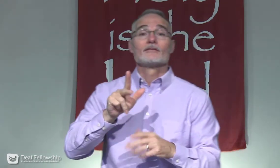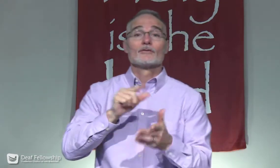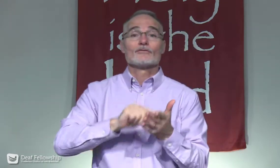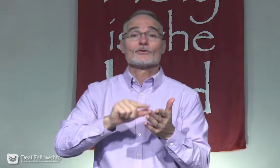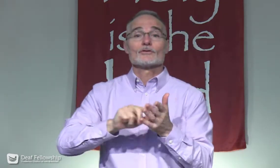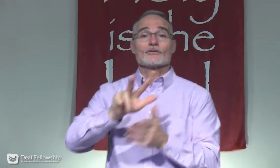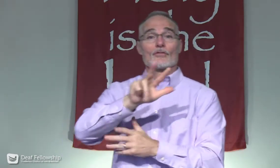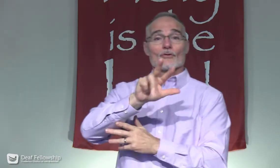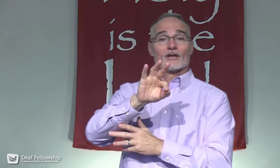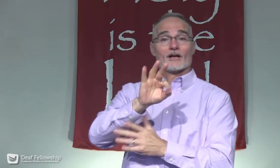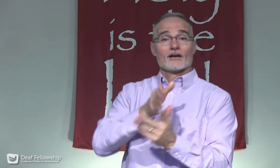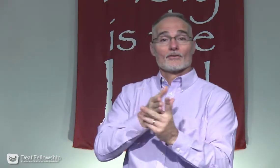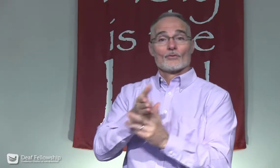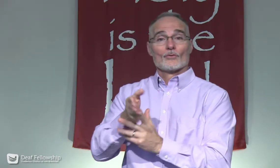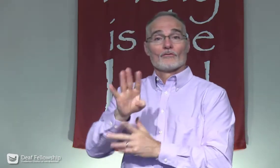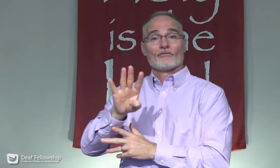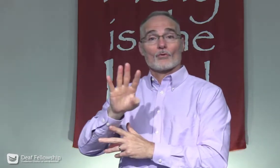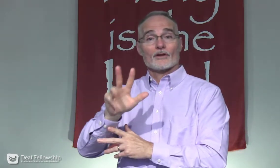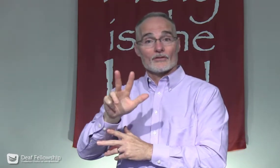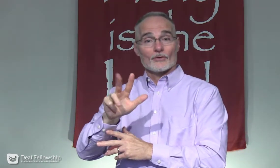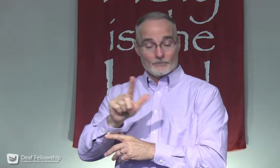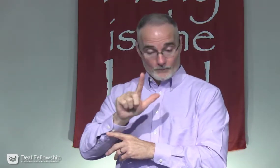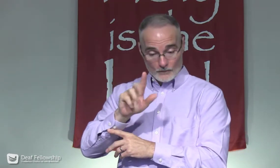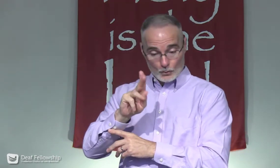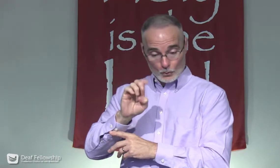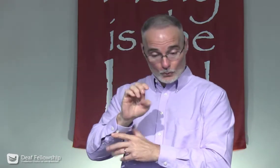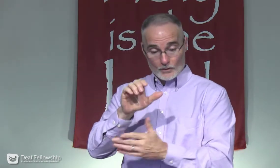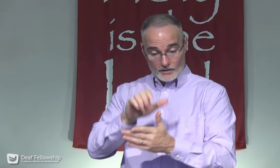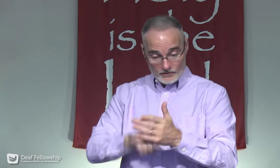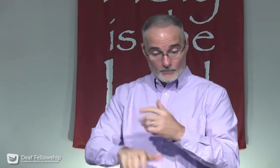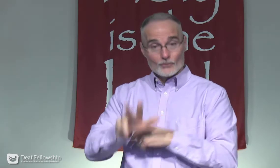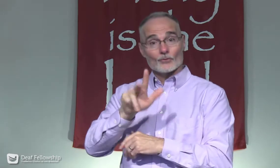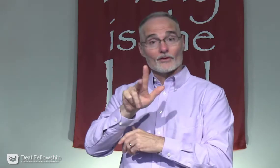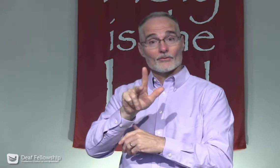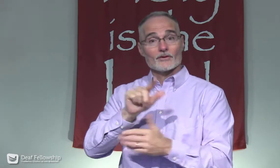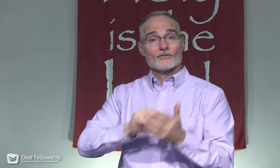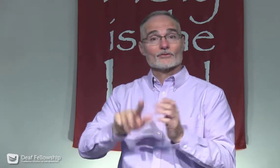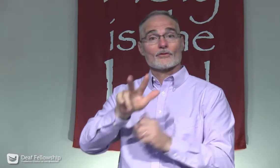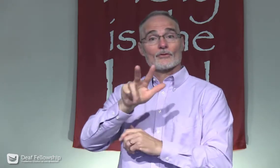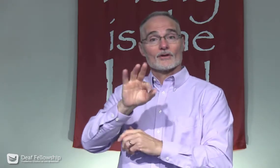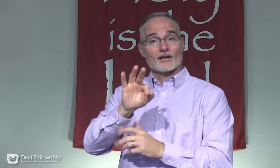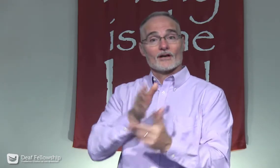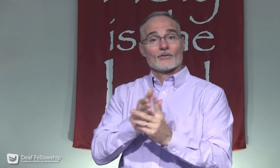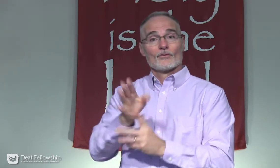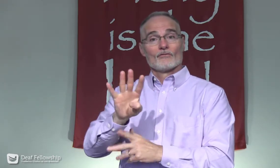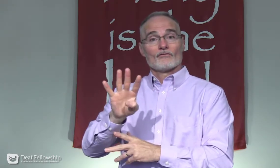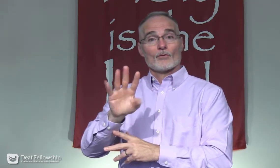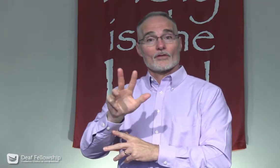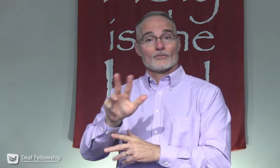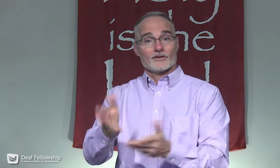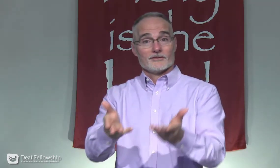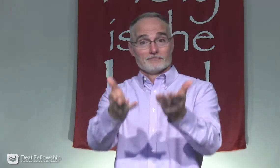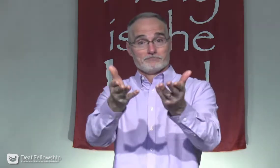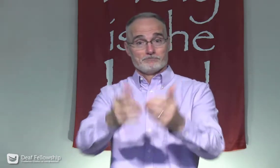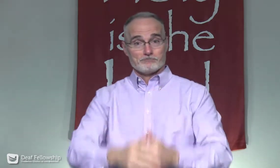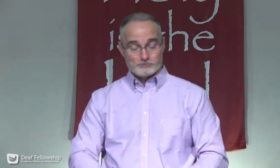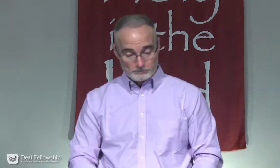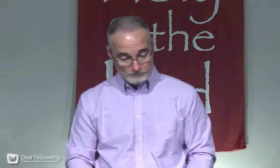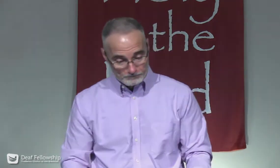chapter 23, verses 39 to 43. So Luke, chapter 23, verses 39 to 43.